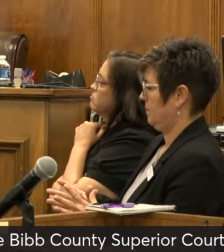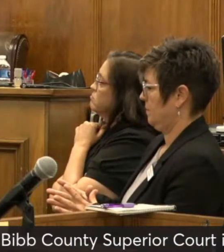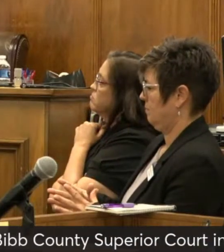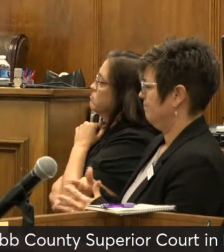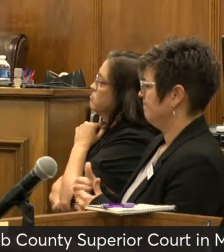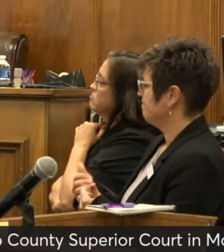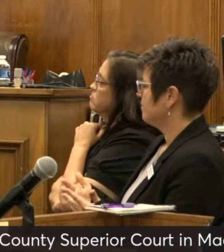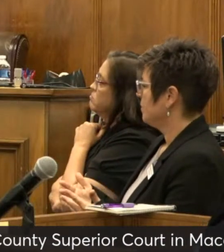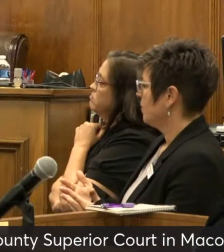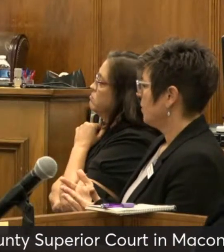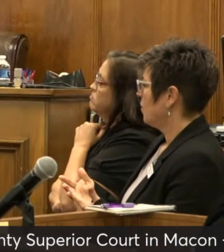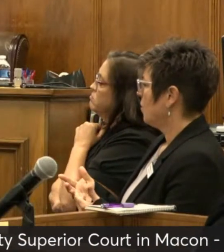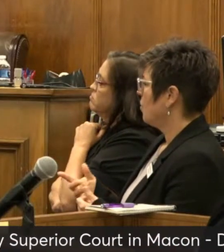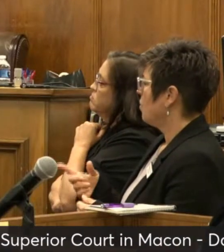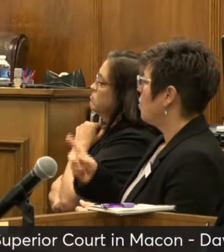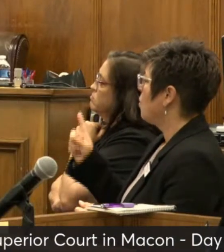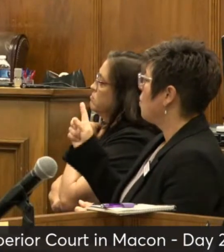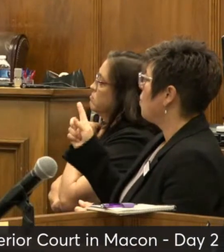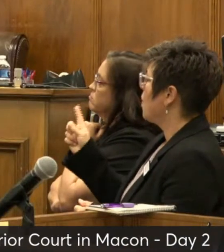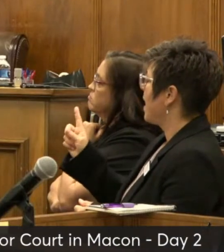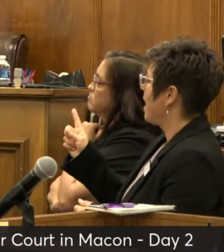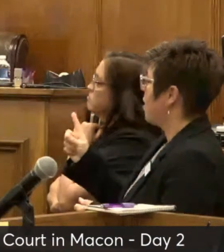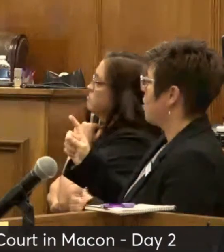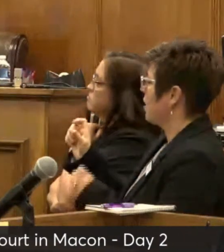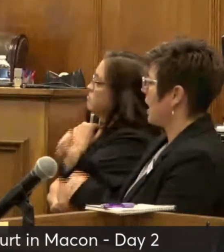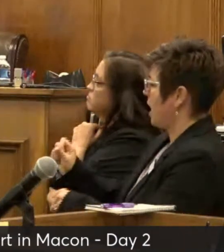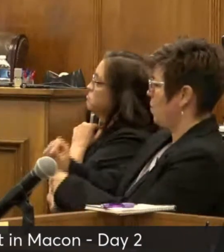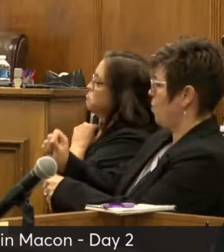where you can be a deaf interpreter?